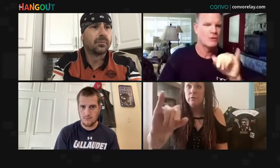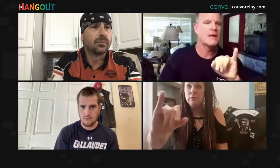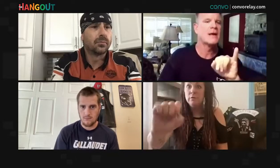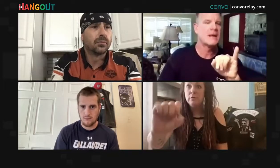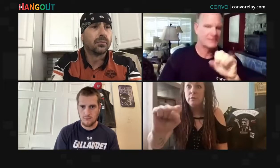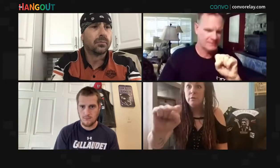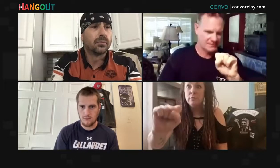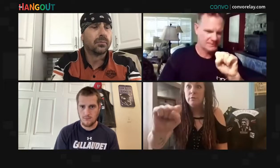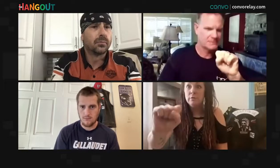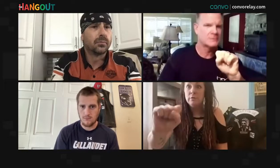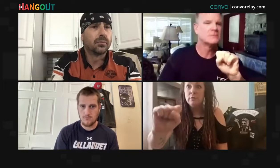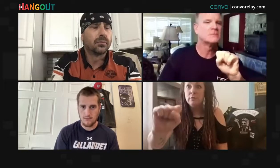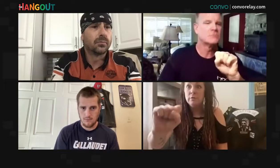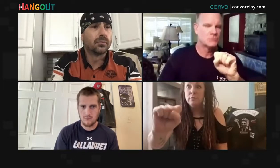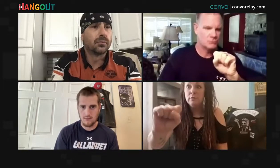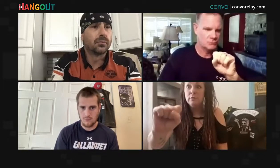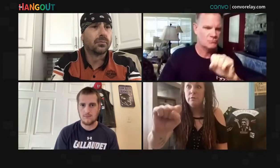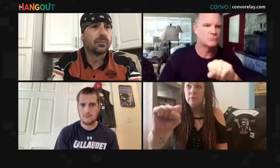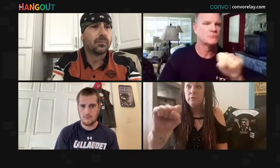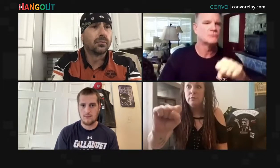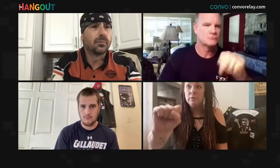it out. This is Kim. So Sturgis.